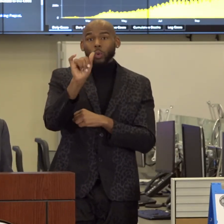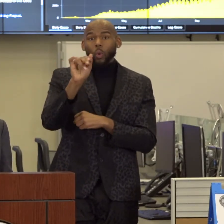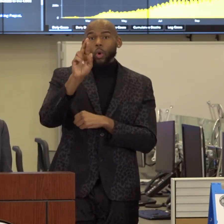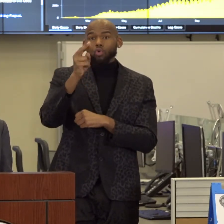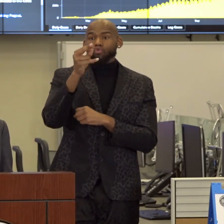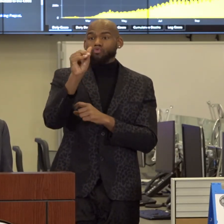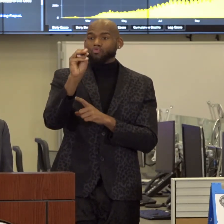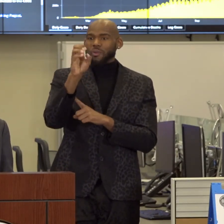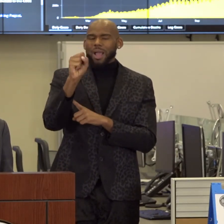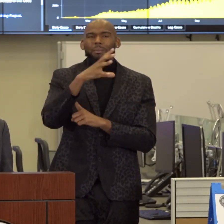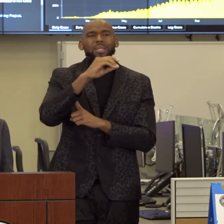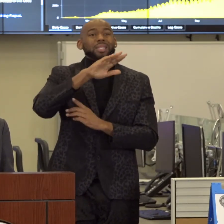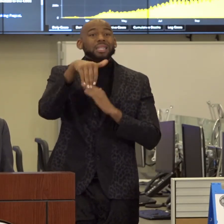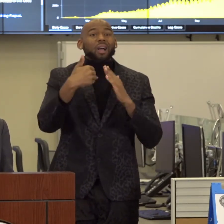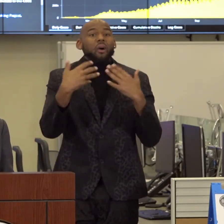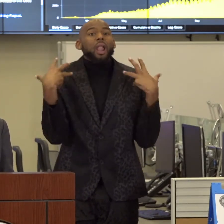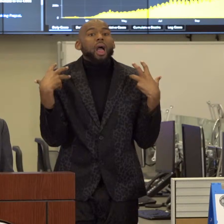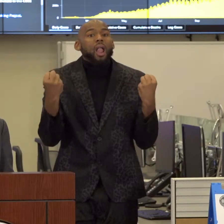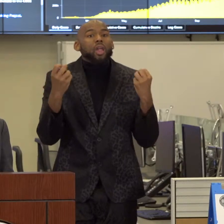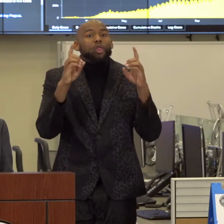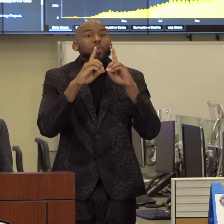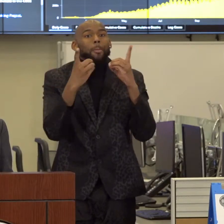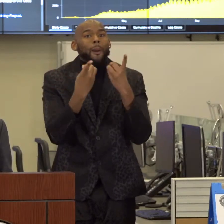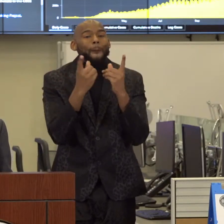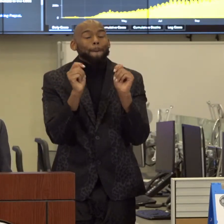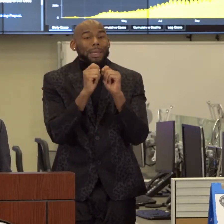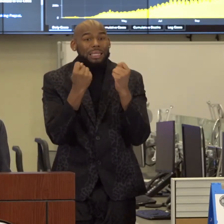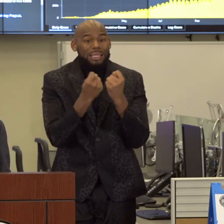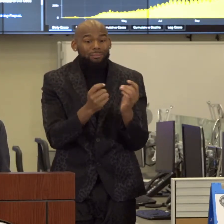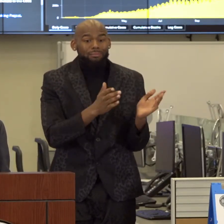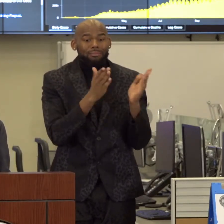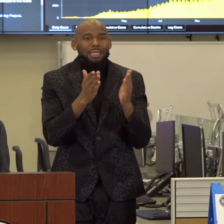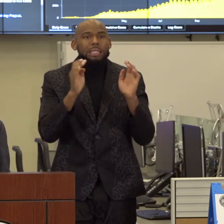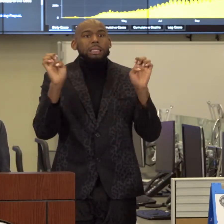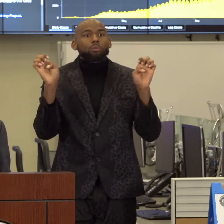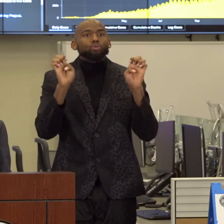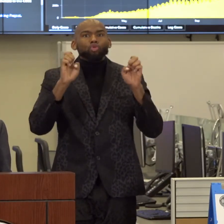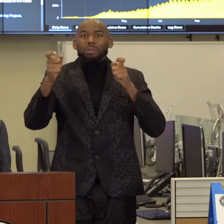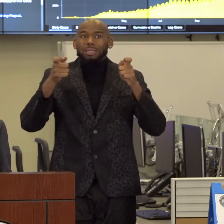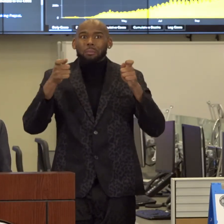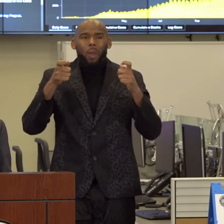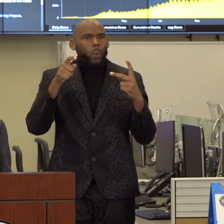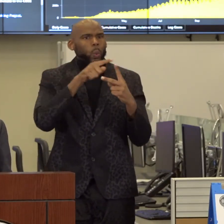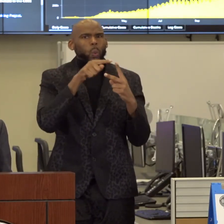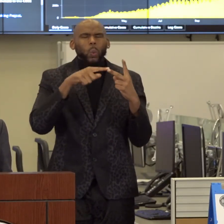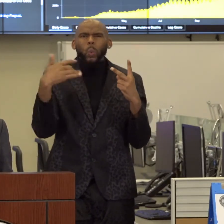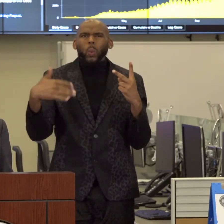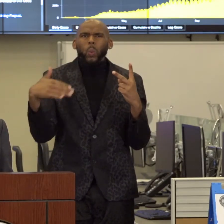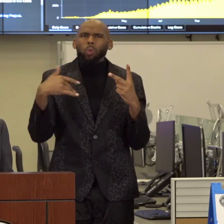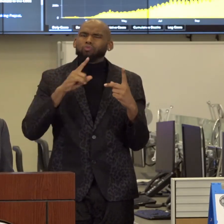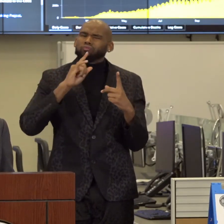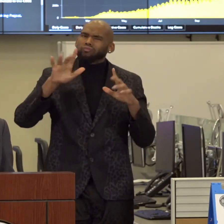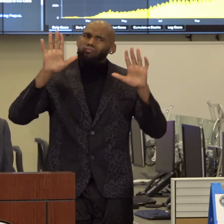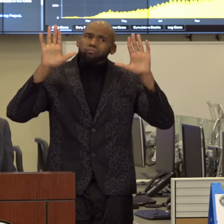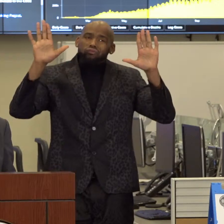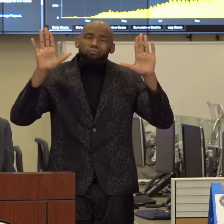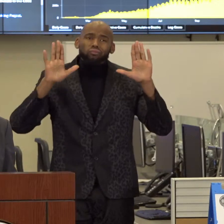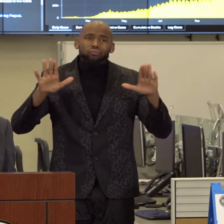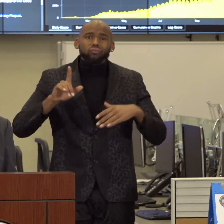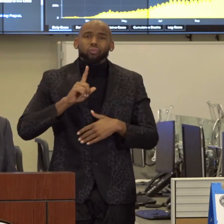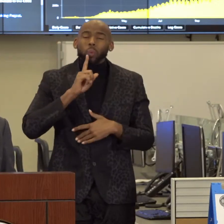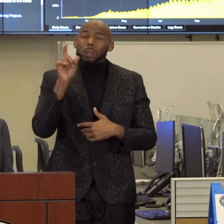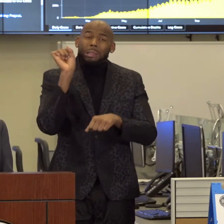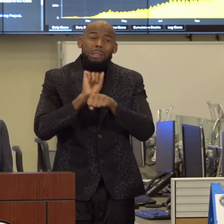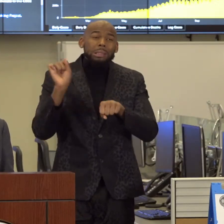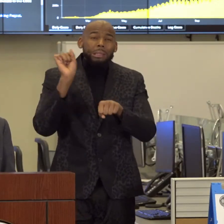entire Health Department team and the Office of Emergency Management. They have just been spectacular, have been really